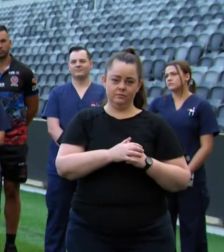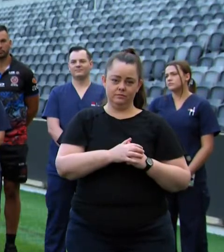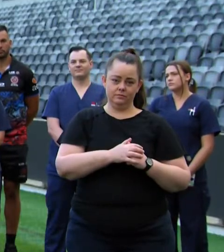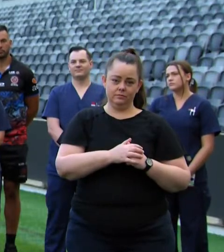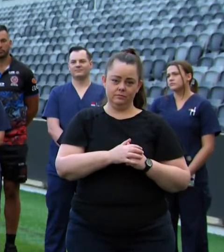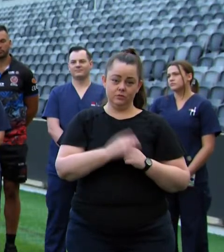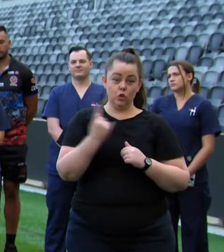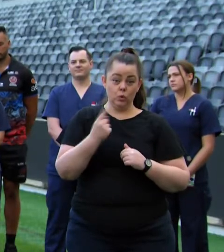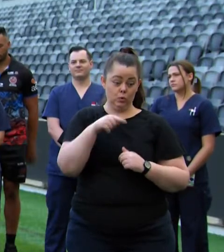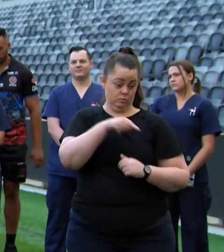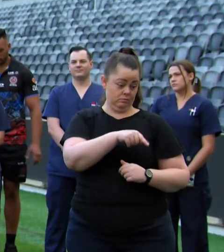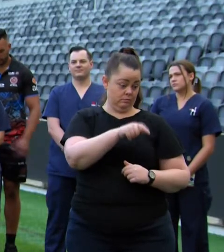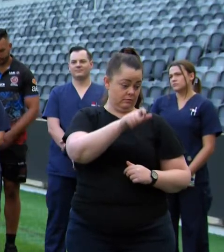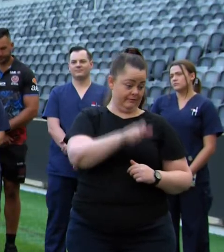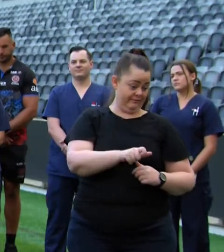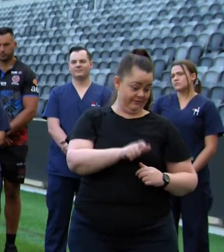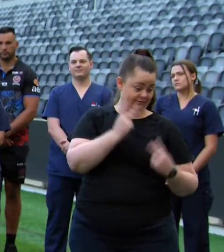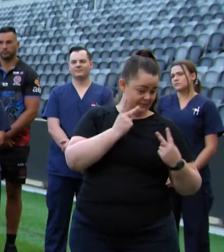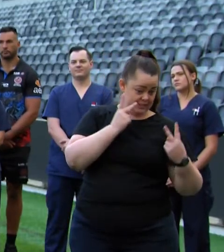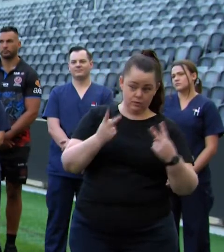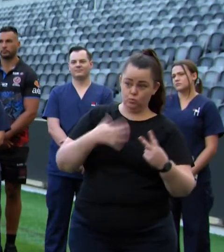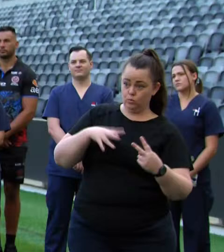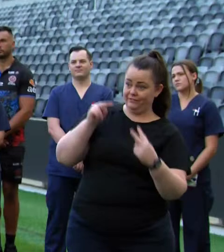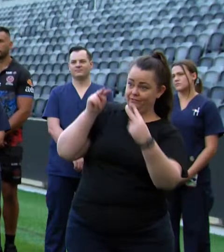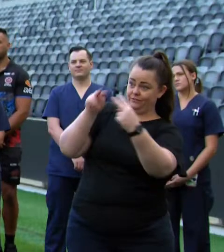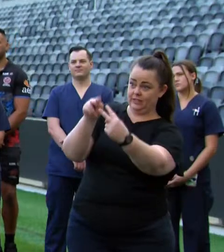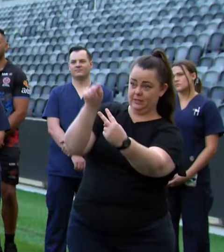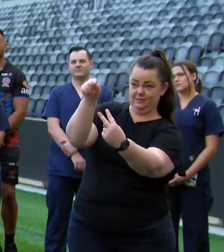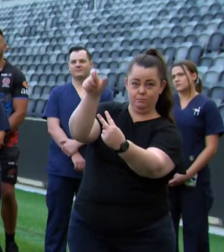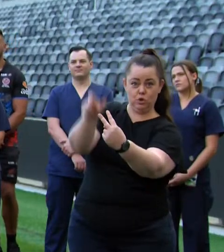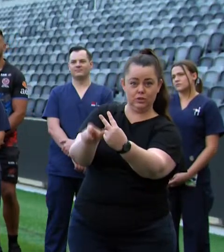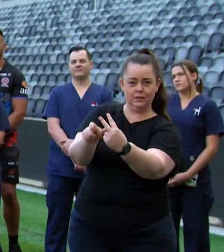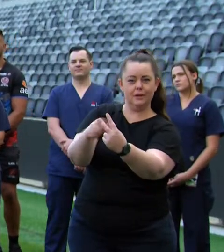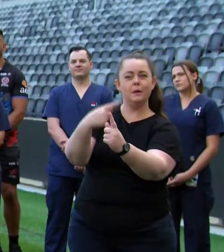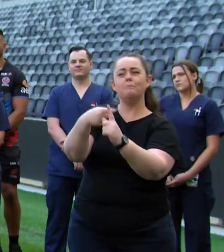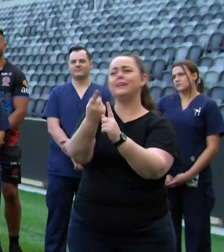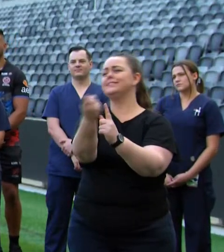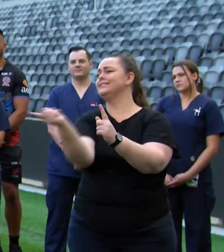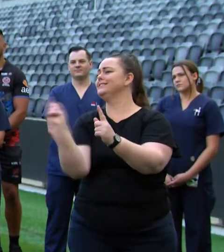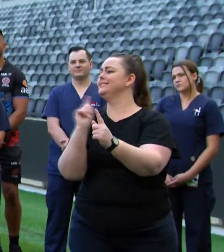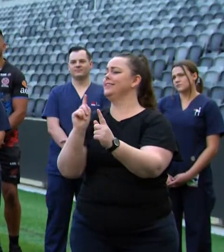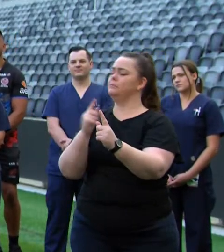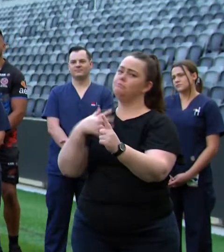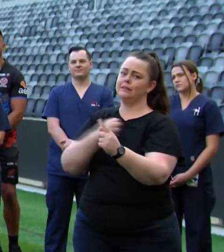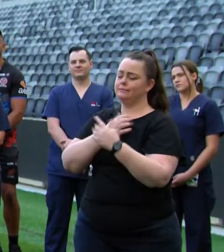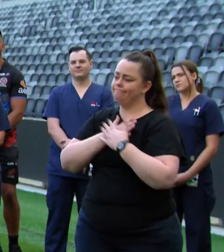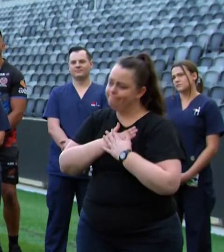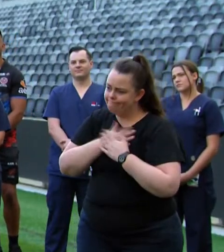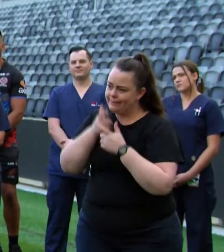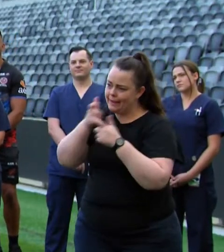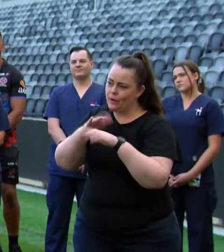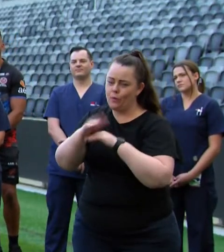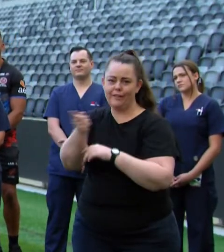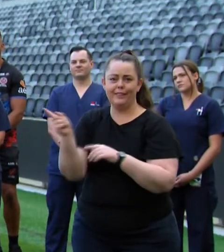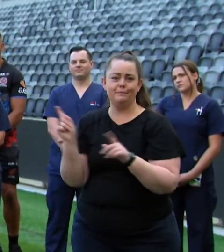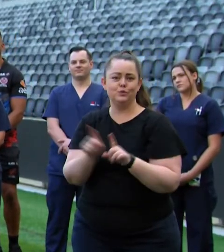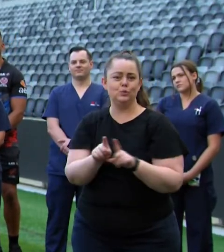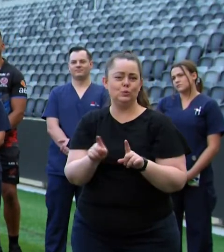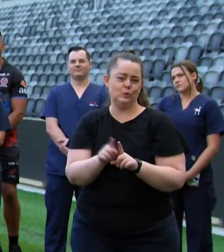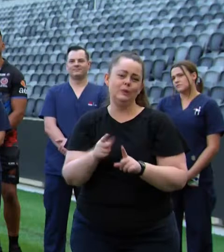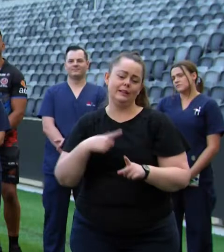visitor wants to see, but also care and compassion to the broader hospital community to keep them safe. So there's a balancing act